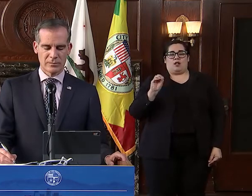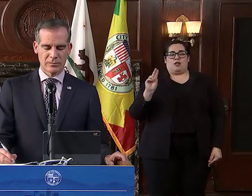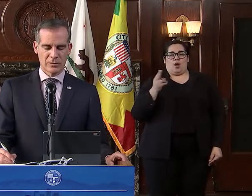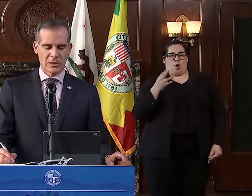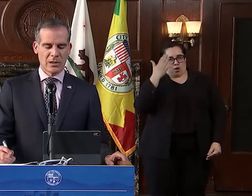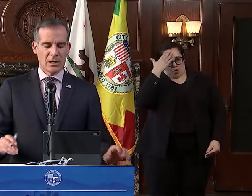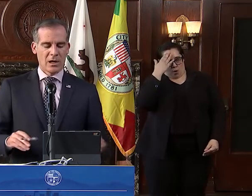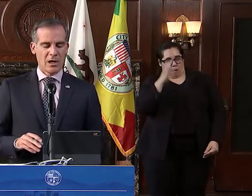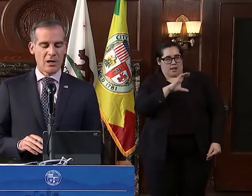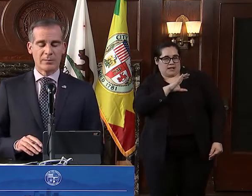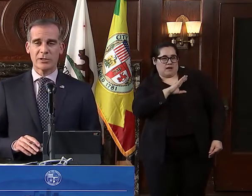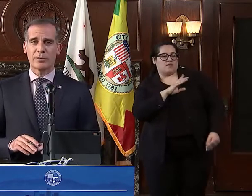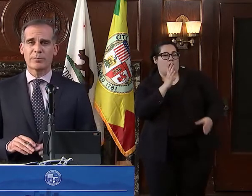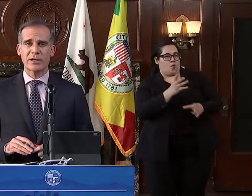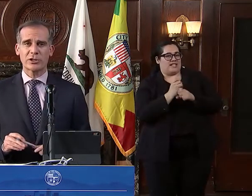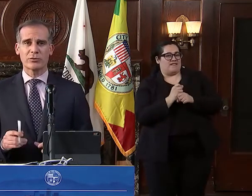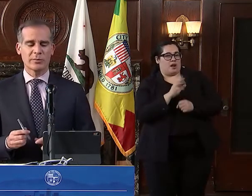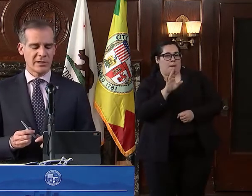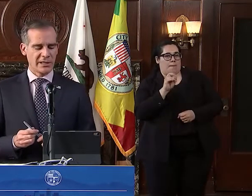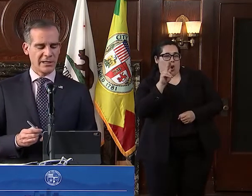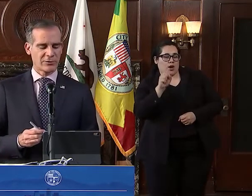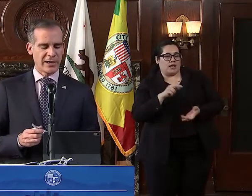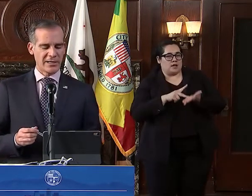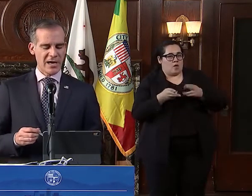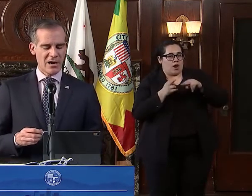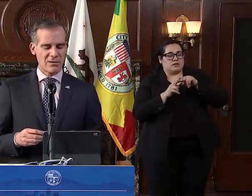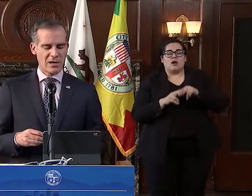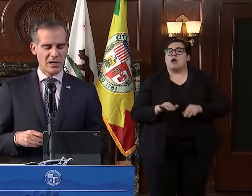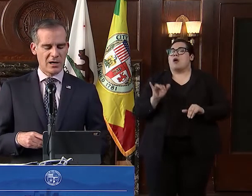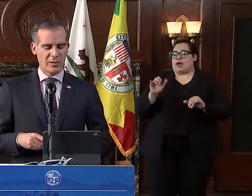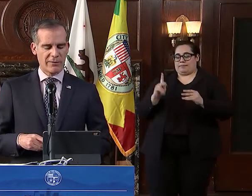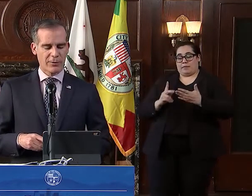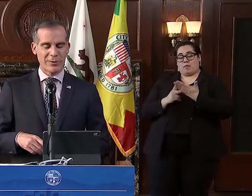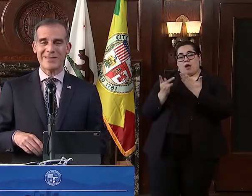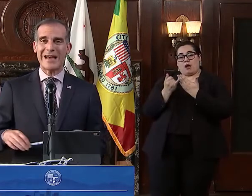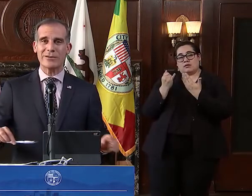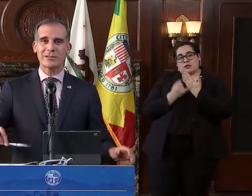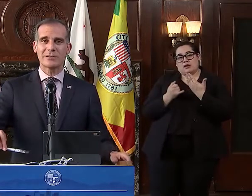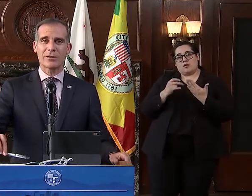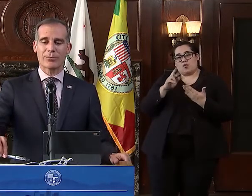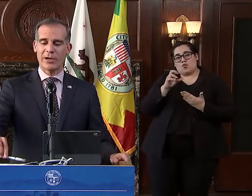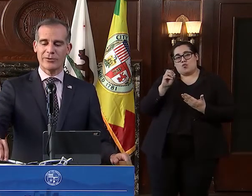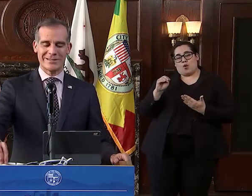you. So Project Room Key is right now, we have